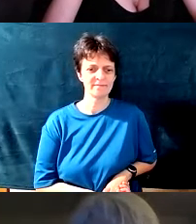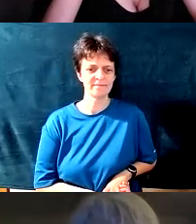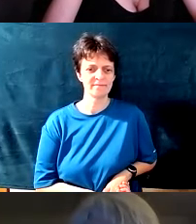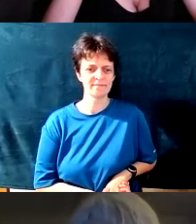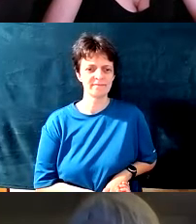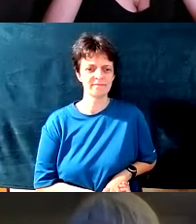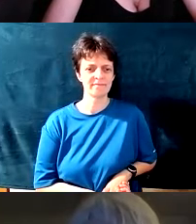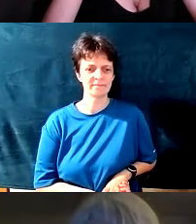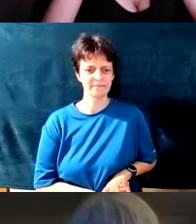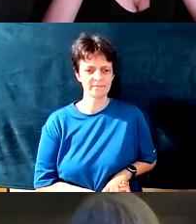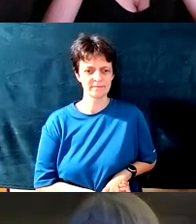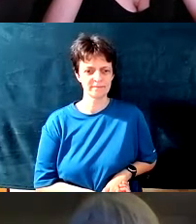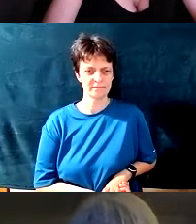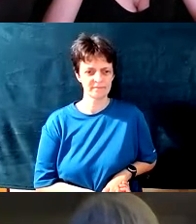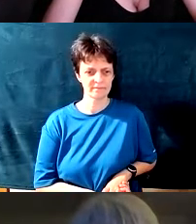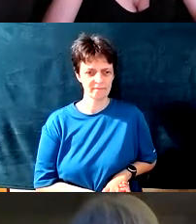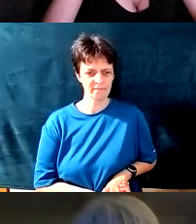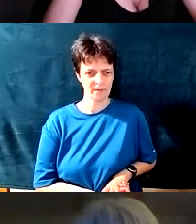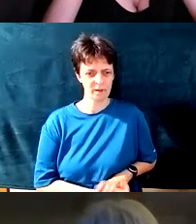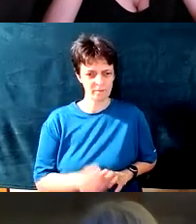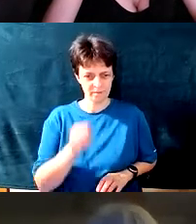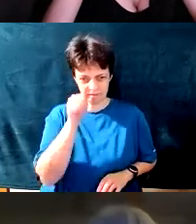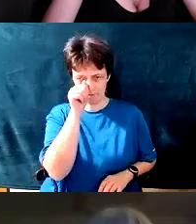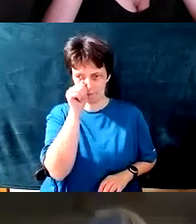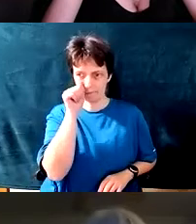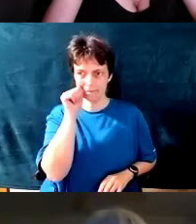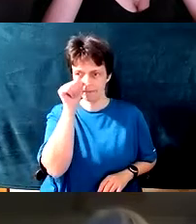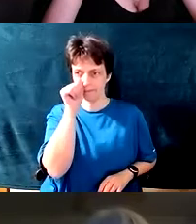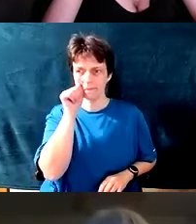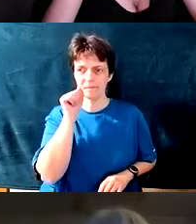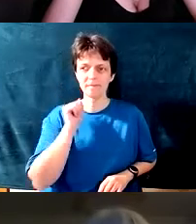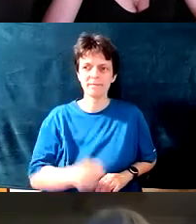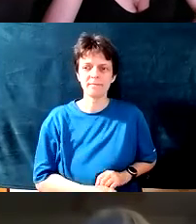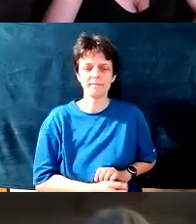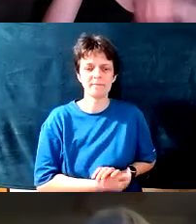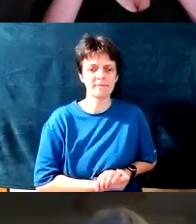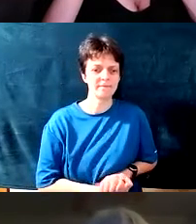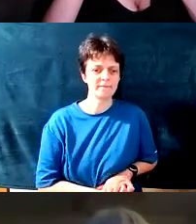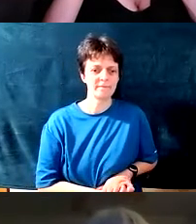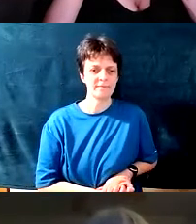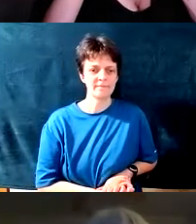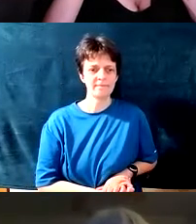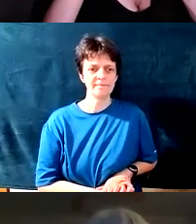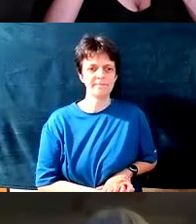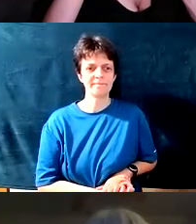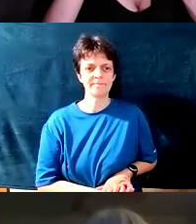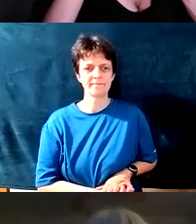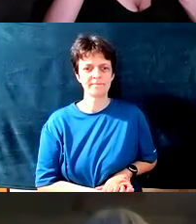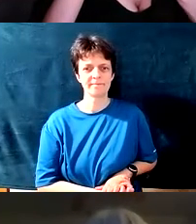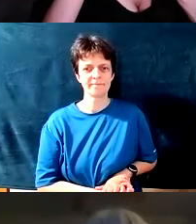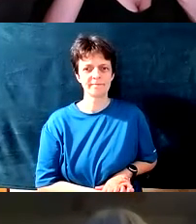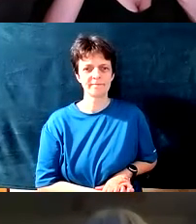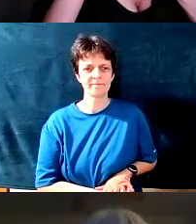like dedicate time to really like, academically memorize all of these classifiers. And they really